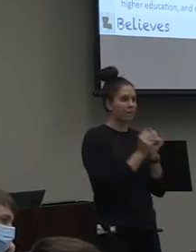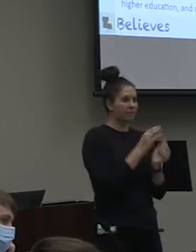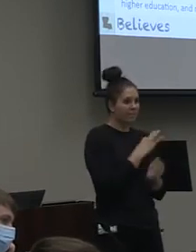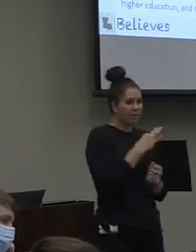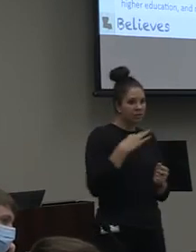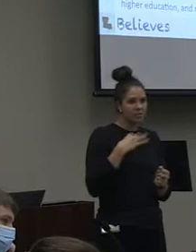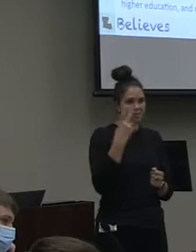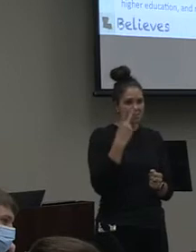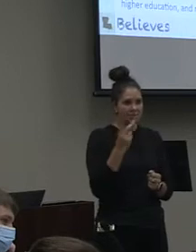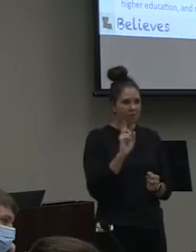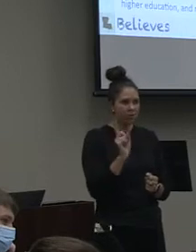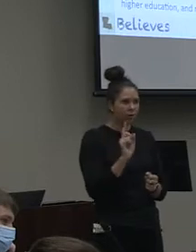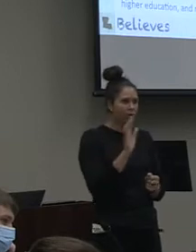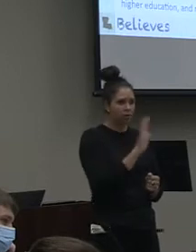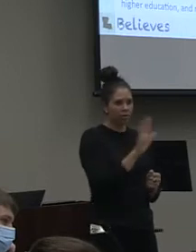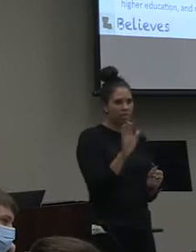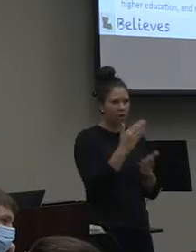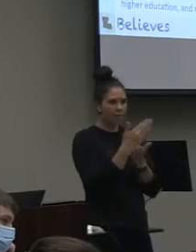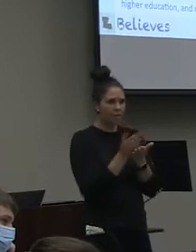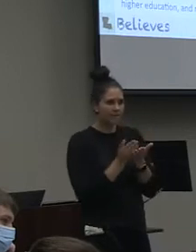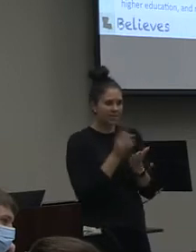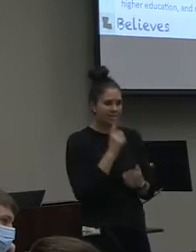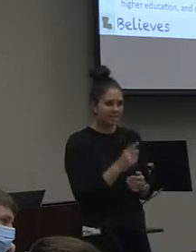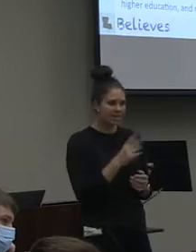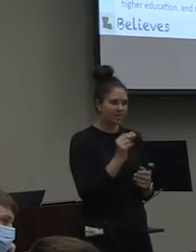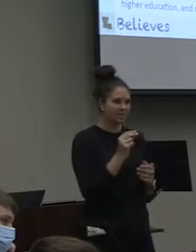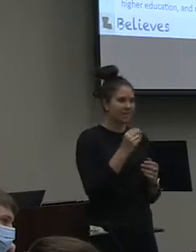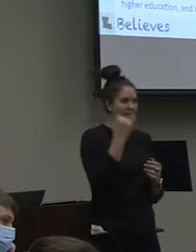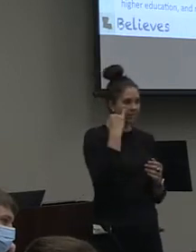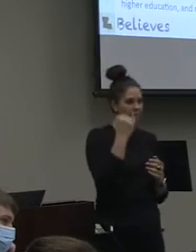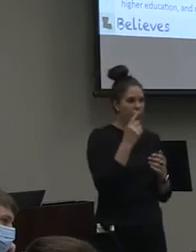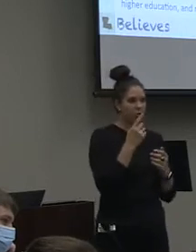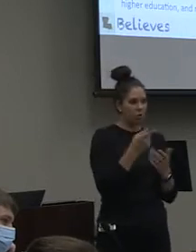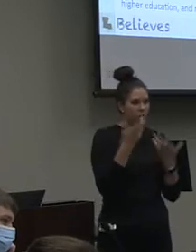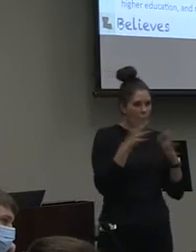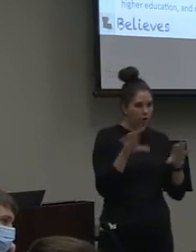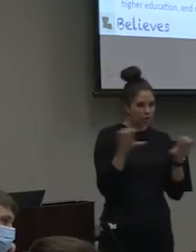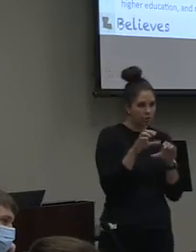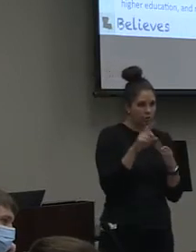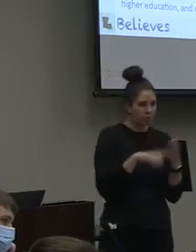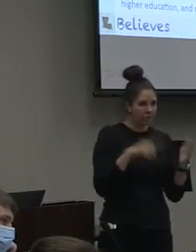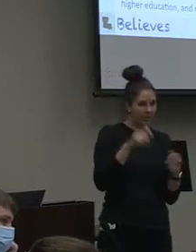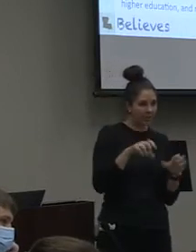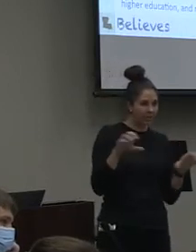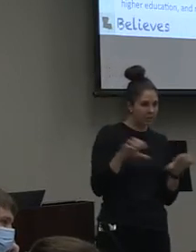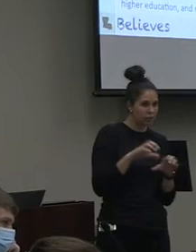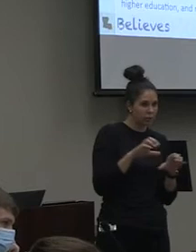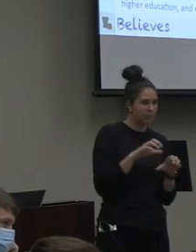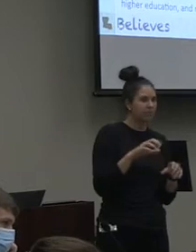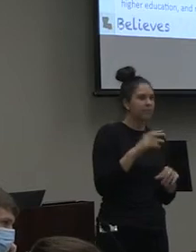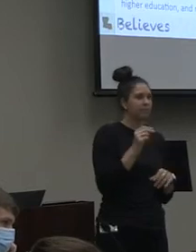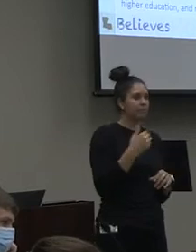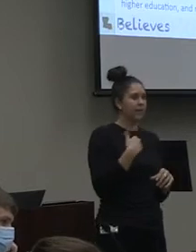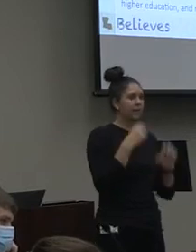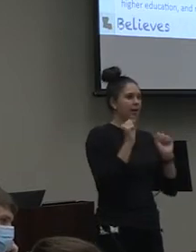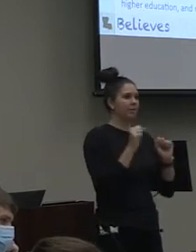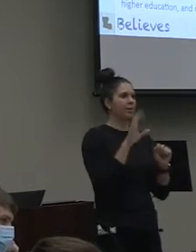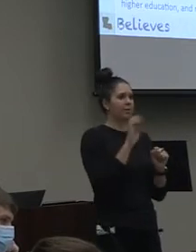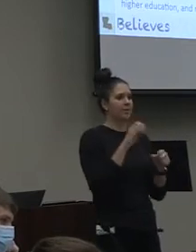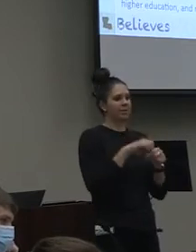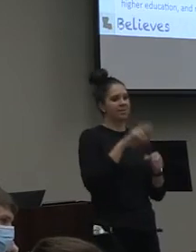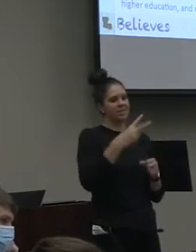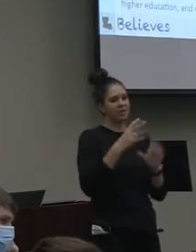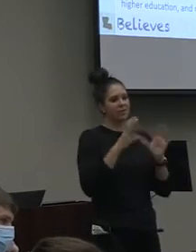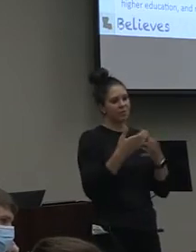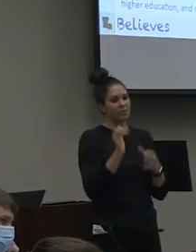kind of see where their piece is and what they're already doing, what they need to be doing kind of thing. And I'm able to be in the second group